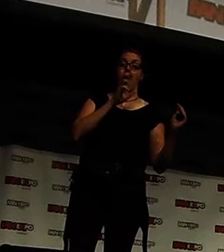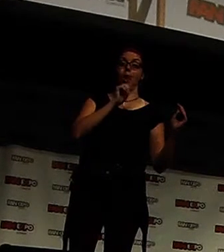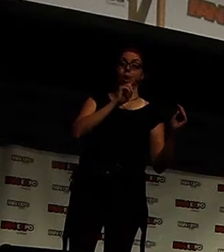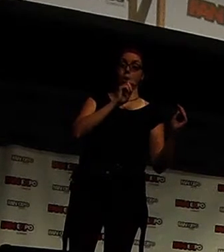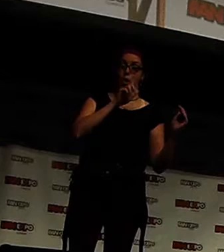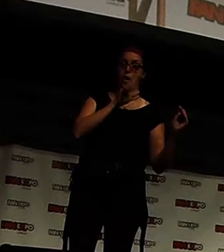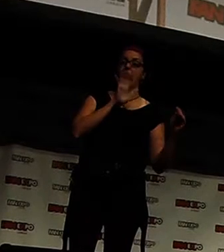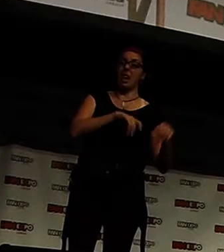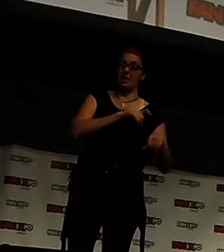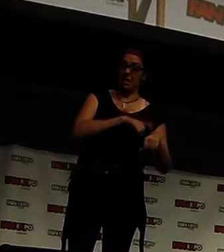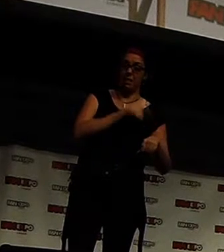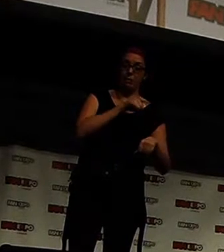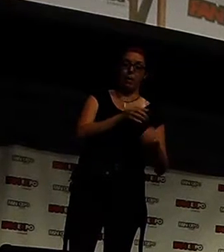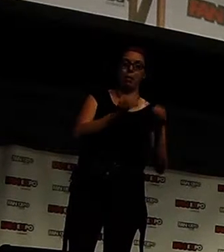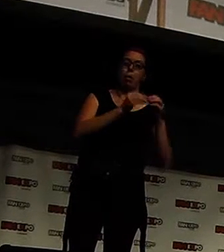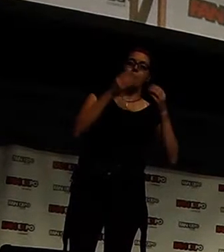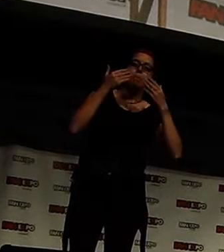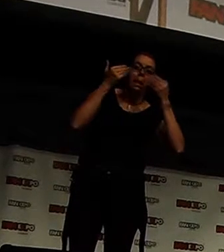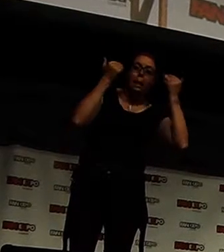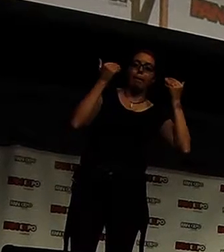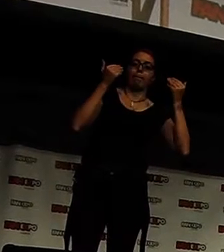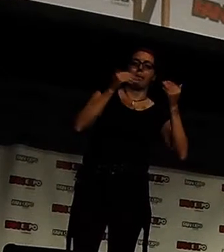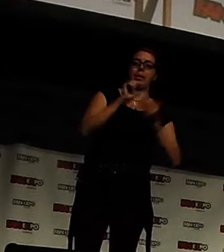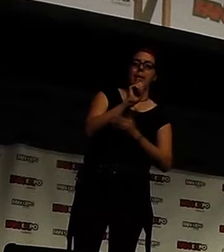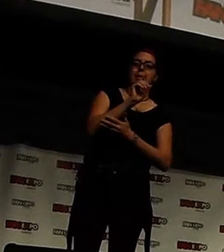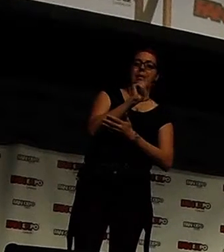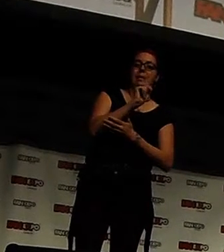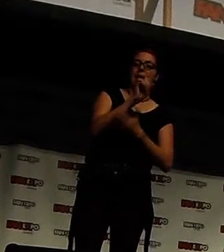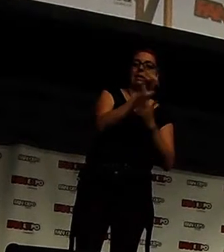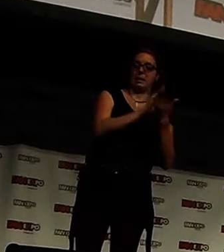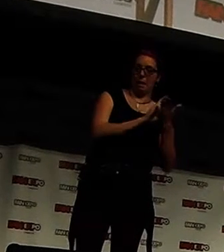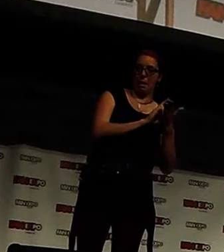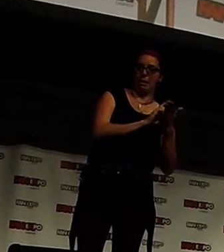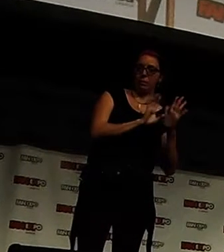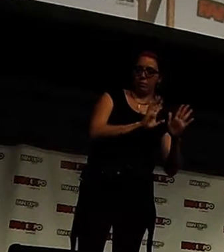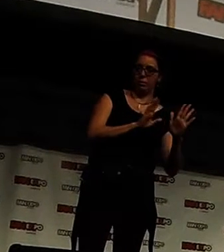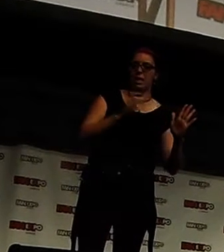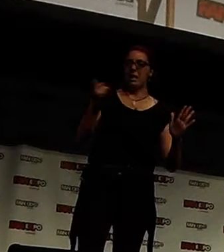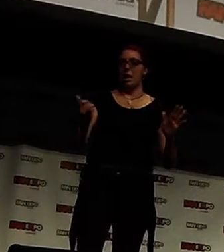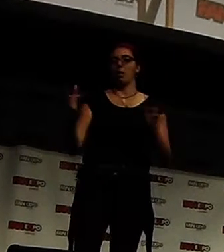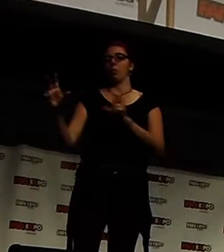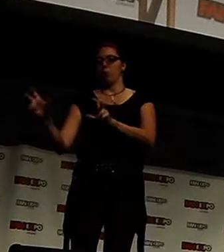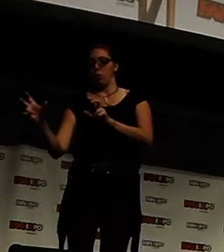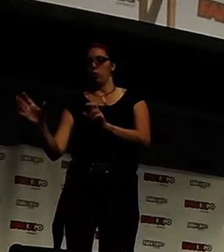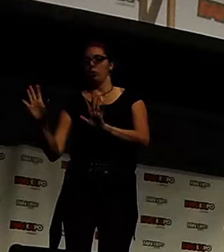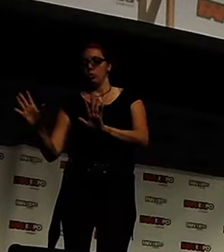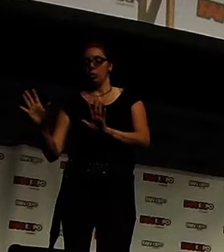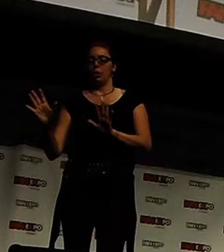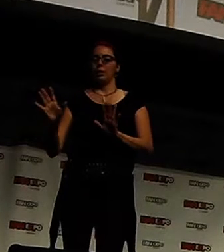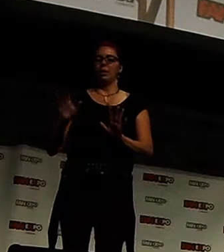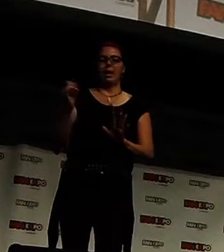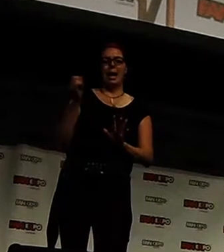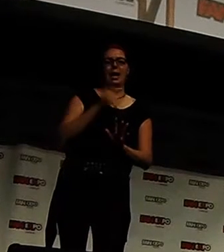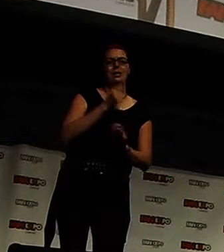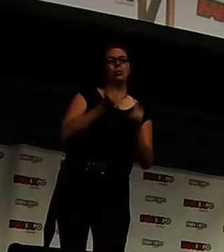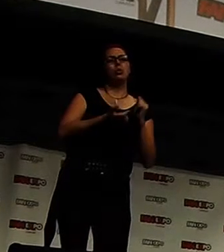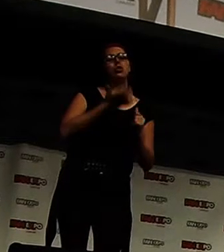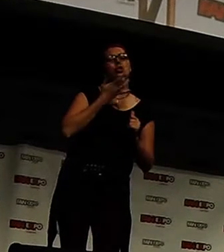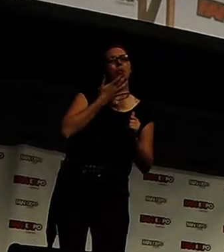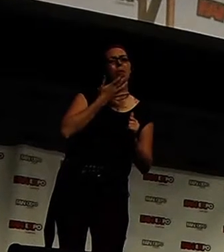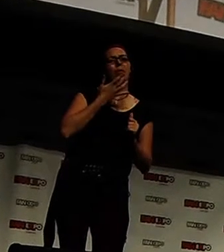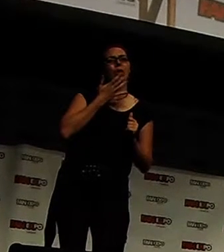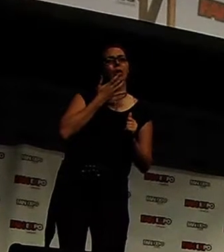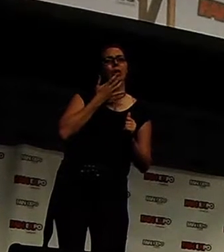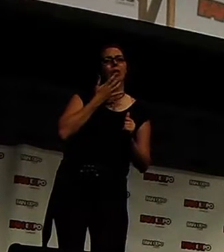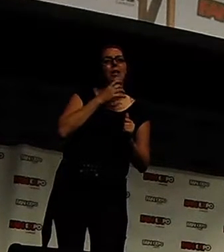reliant on makeup and set design. Mm-hmm. Which would you have preferred, like the new reboot Doctor Who, or would you prefer a